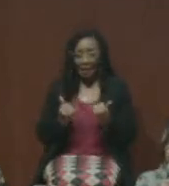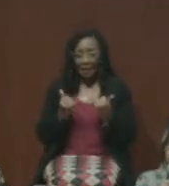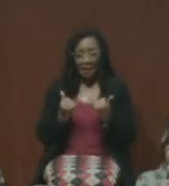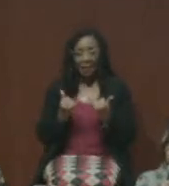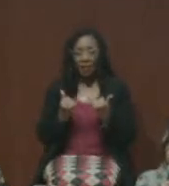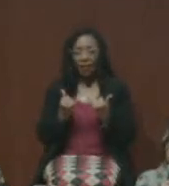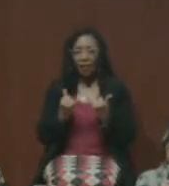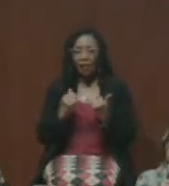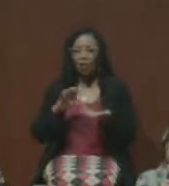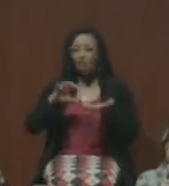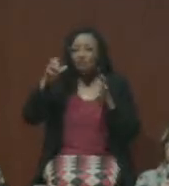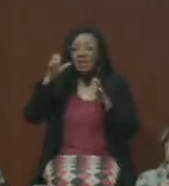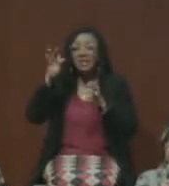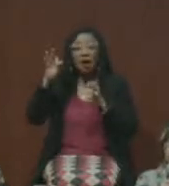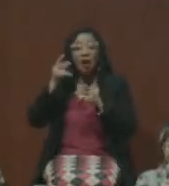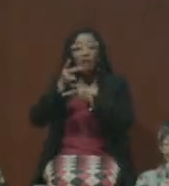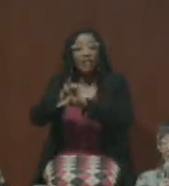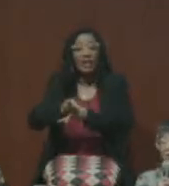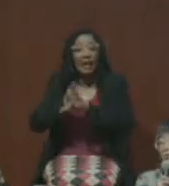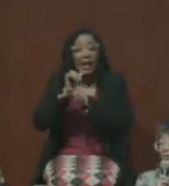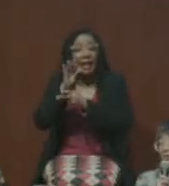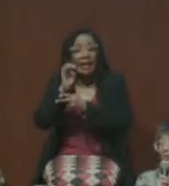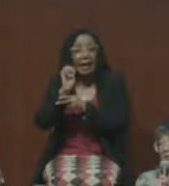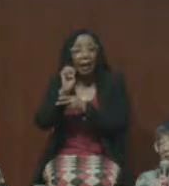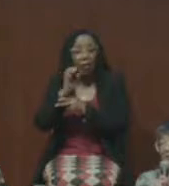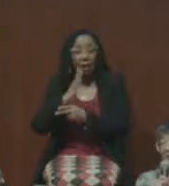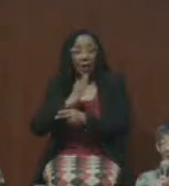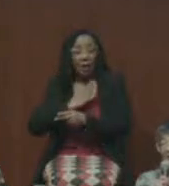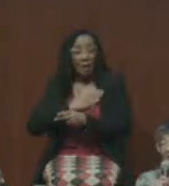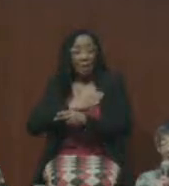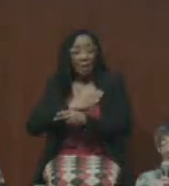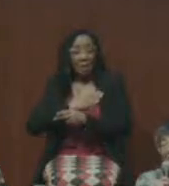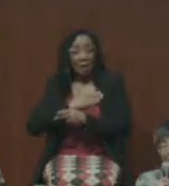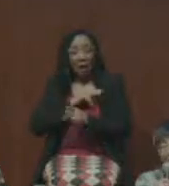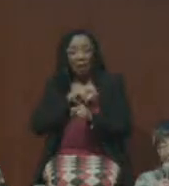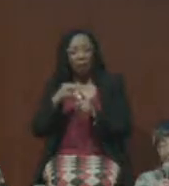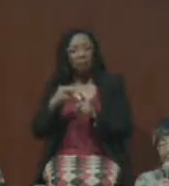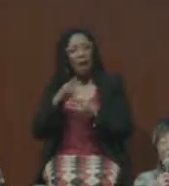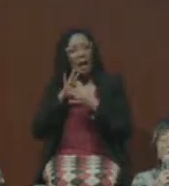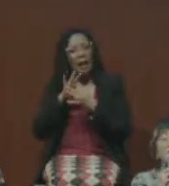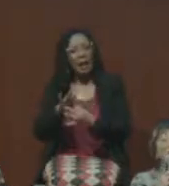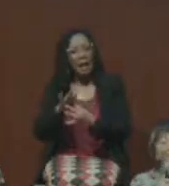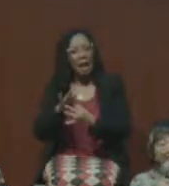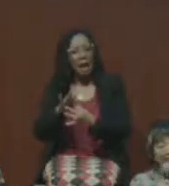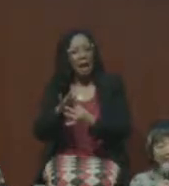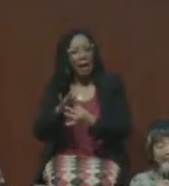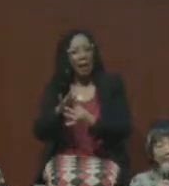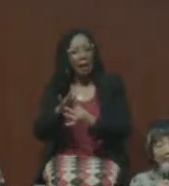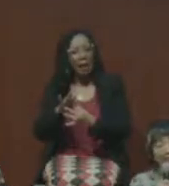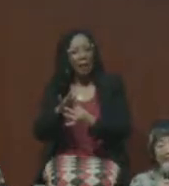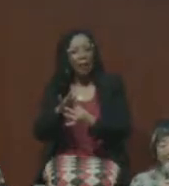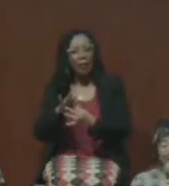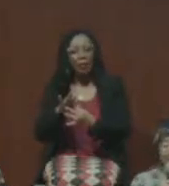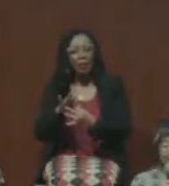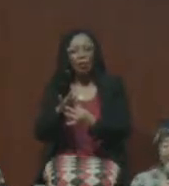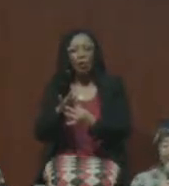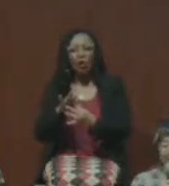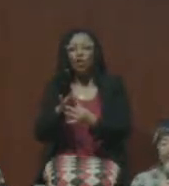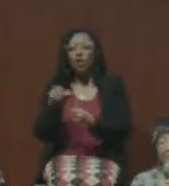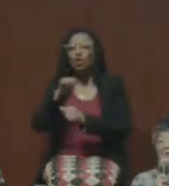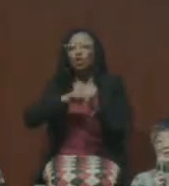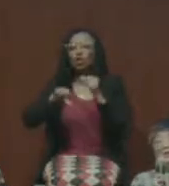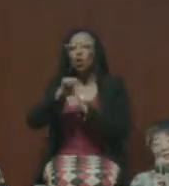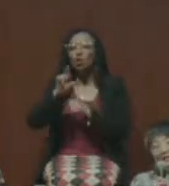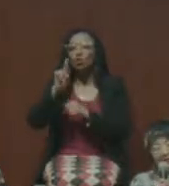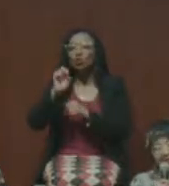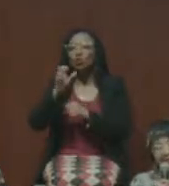of care, which in my own scholarship, I connect to major US welfare reform or